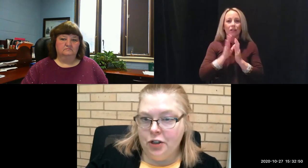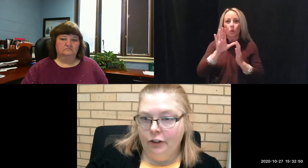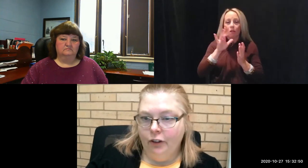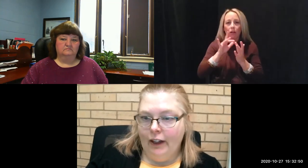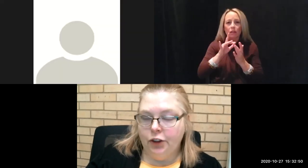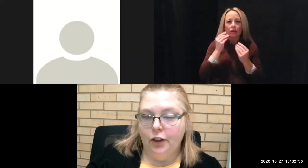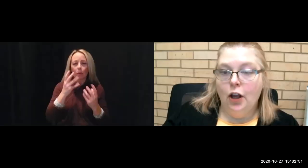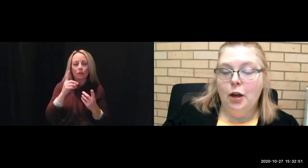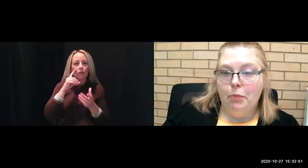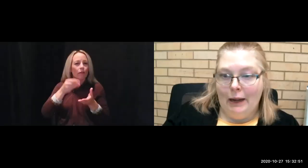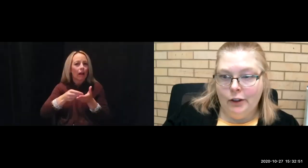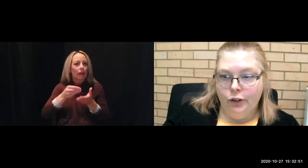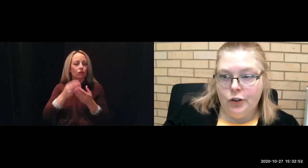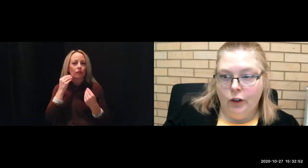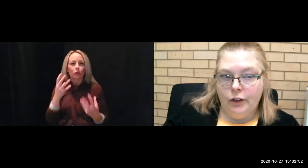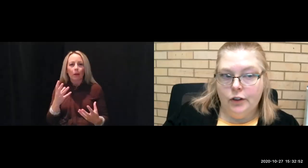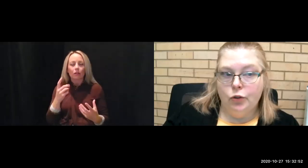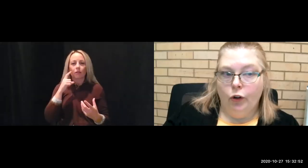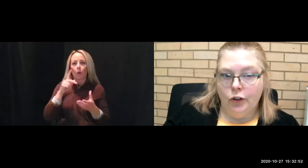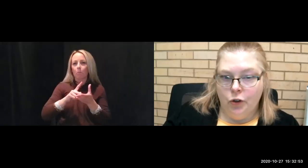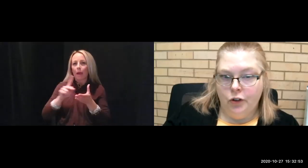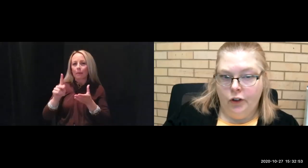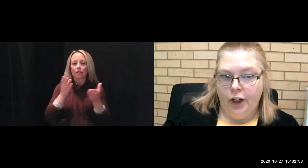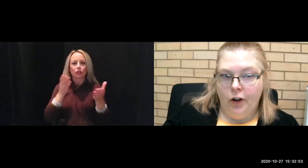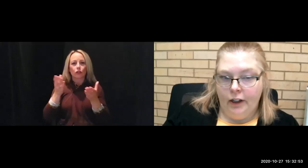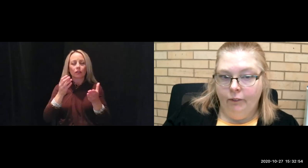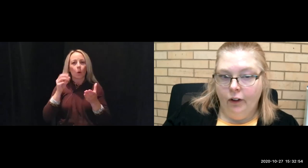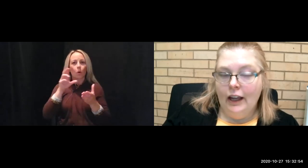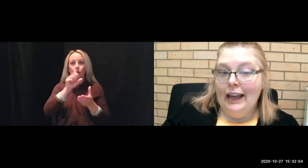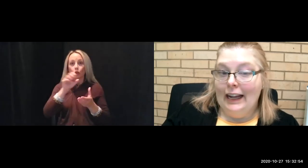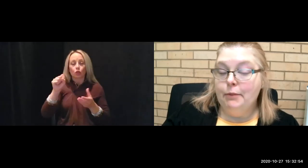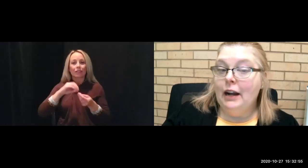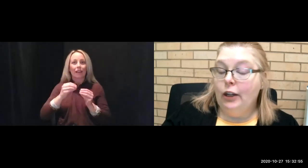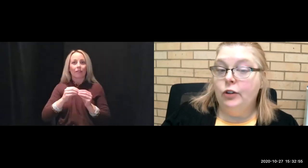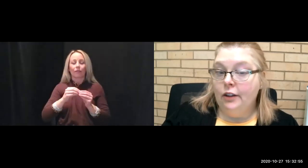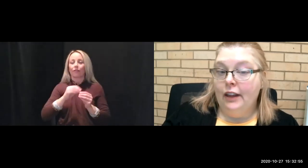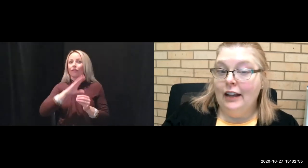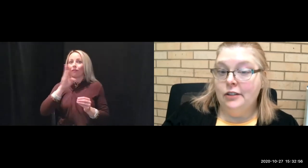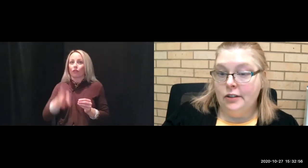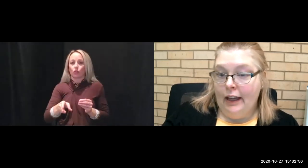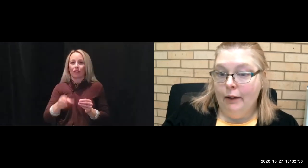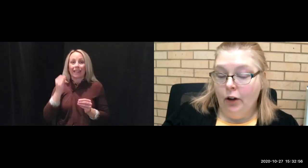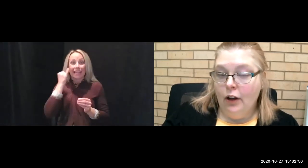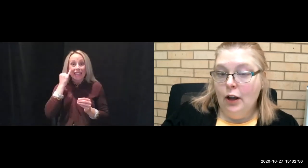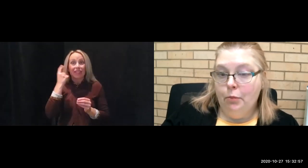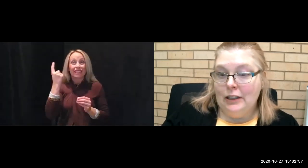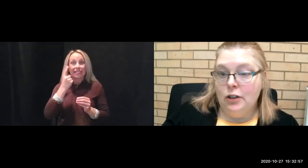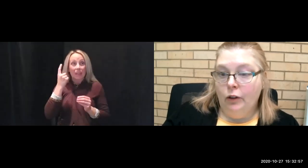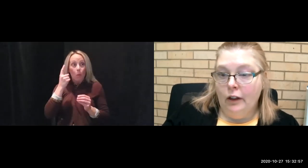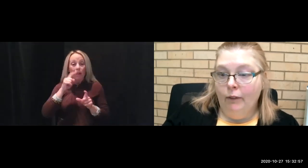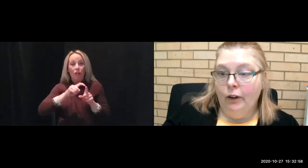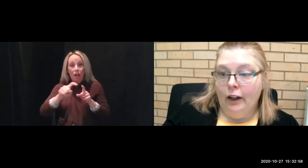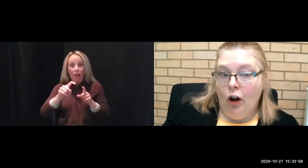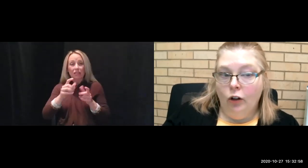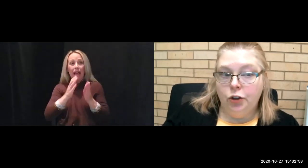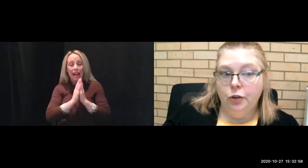for financial information, payments for services, or your social security number. Anybody who does that is a scammer. Please